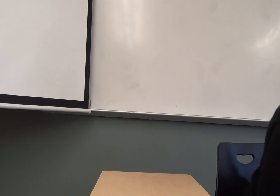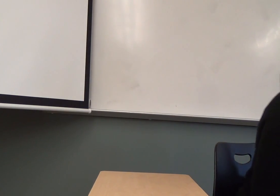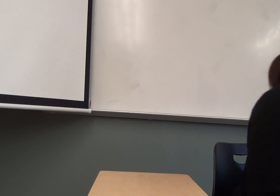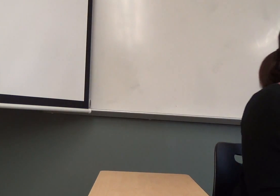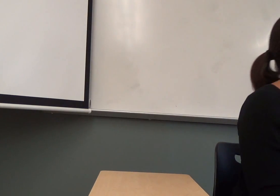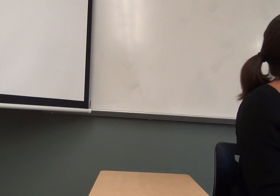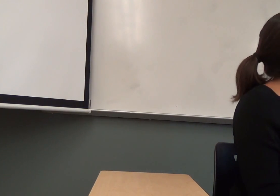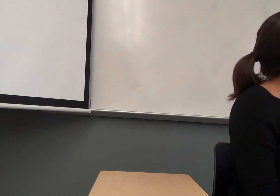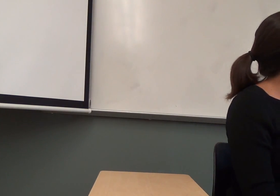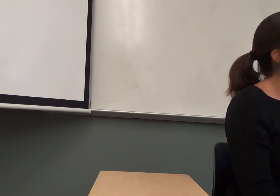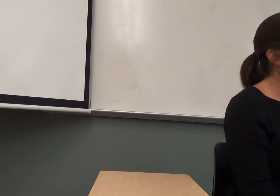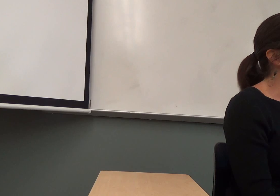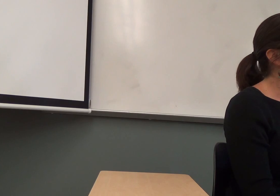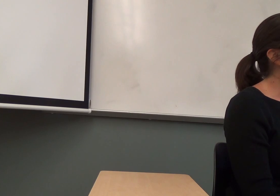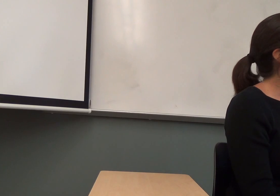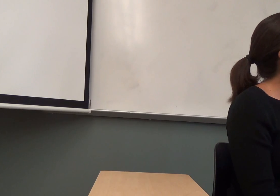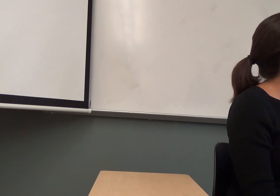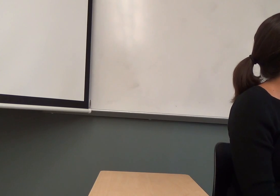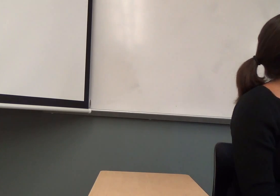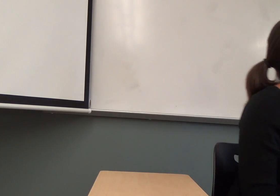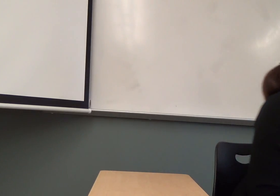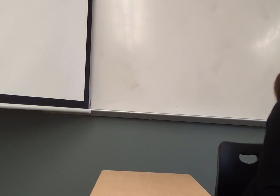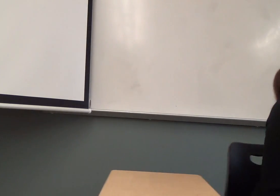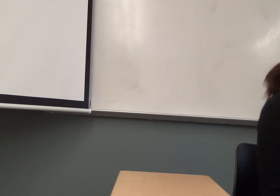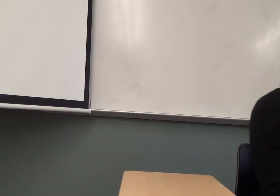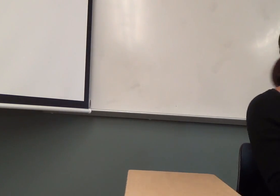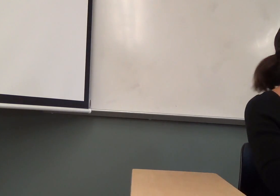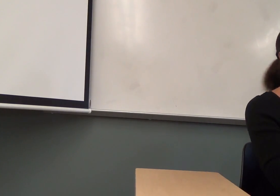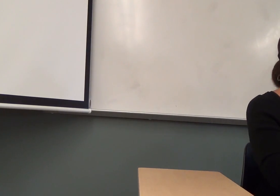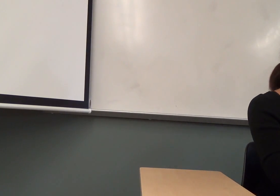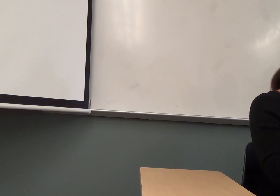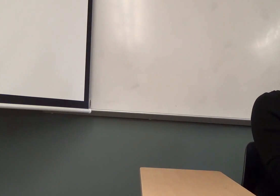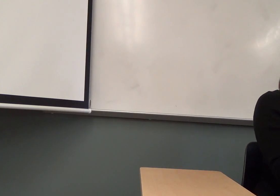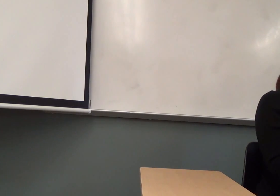Okay, so do we switch notebooks or? No, I just talk.